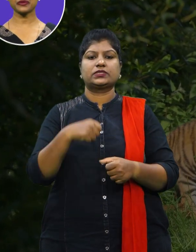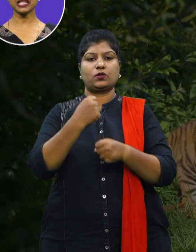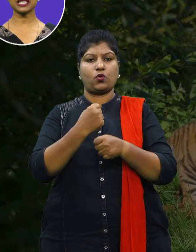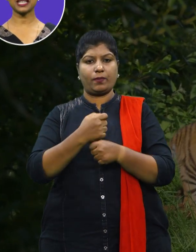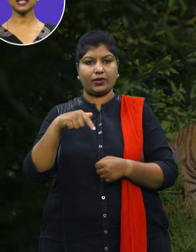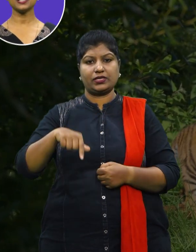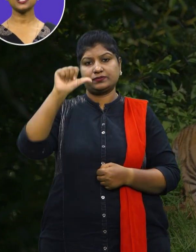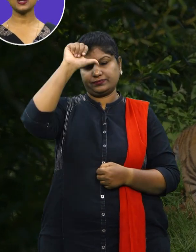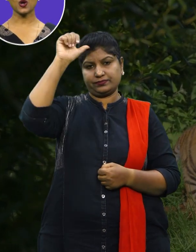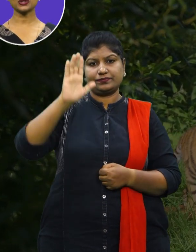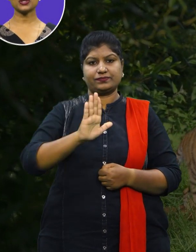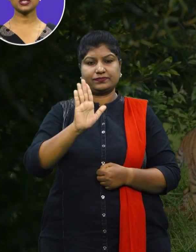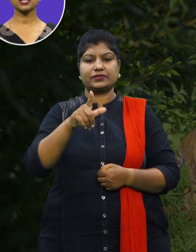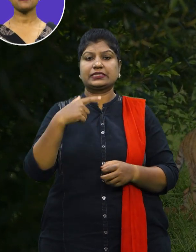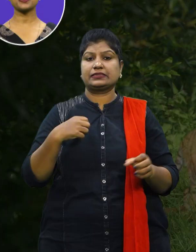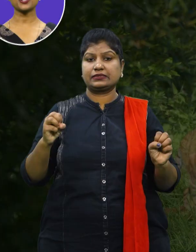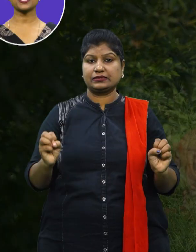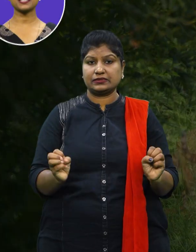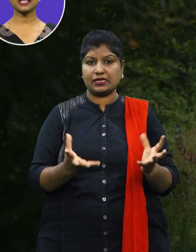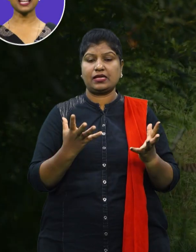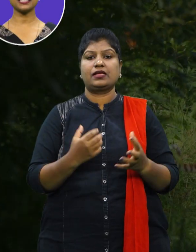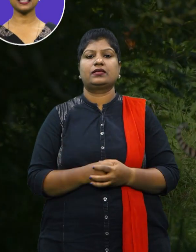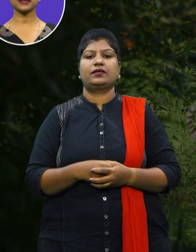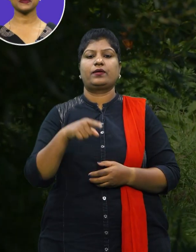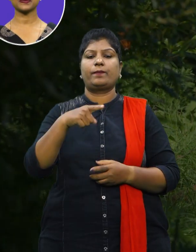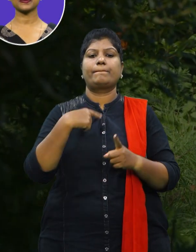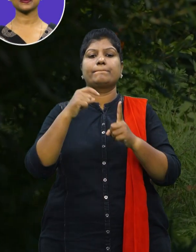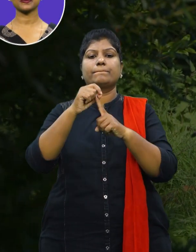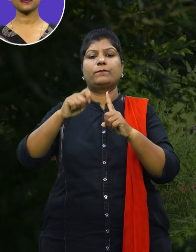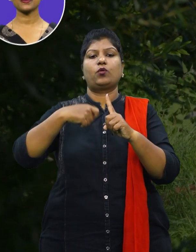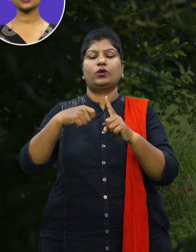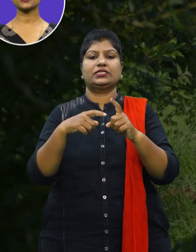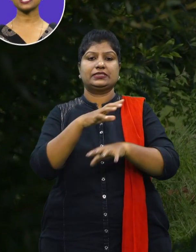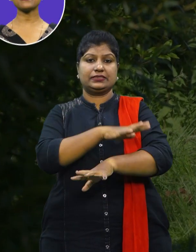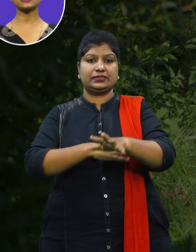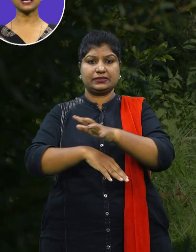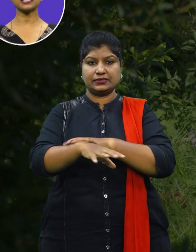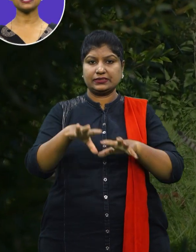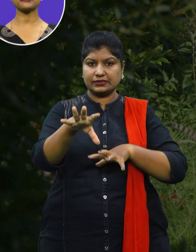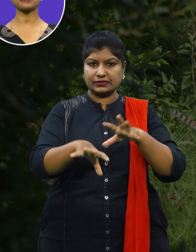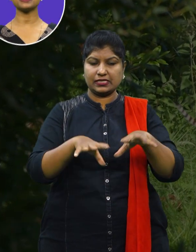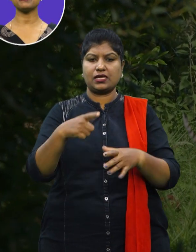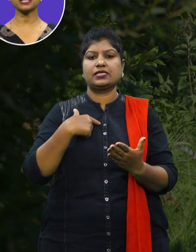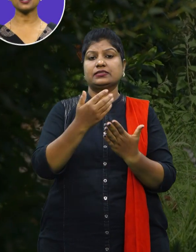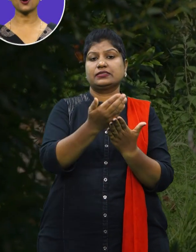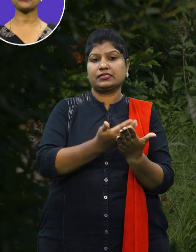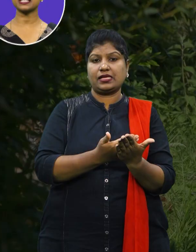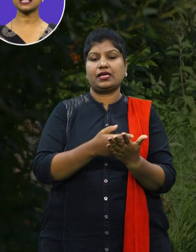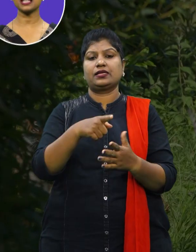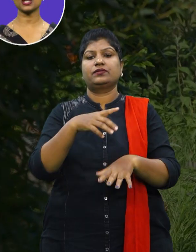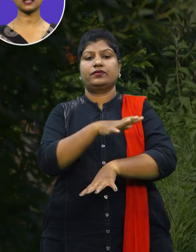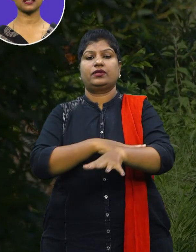Government of India launched Project Tiger to save the tiger from the brink